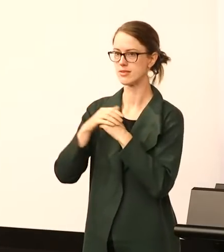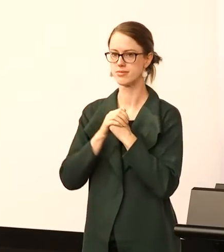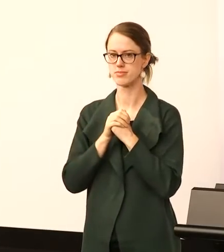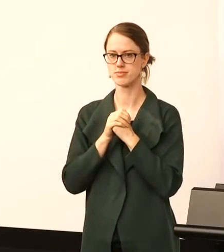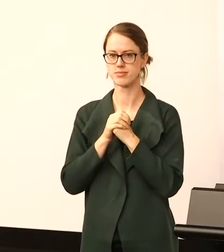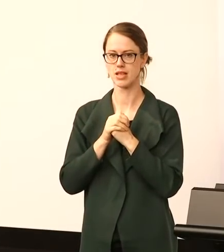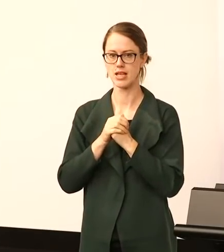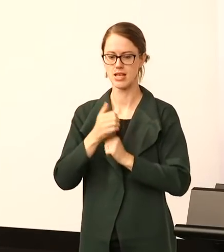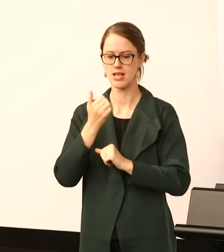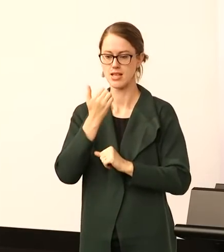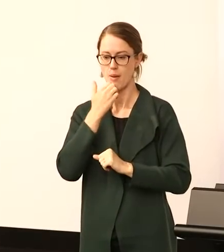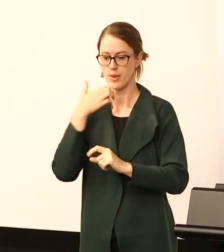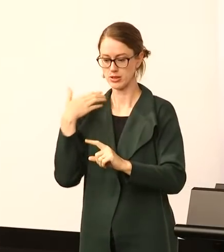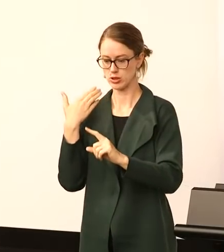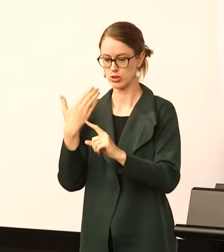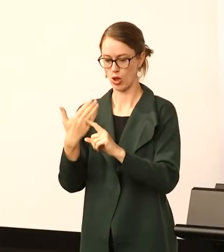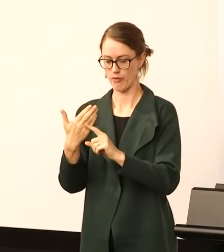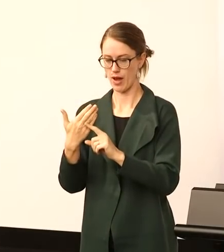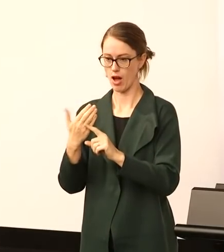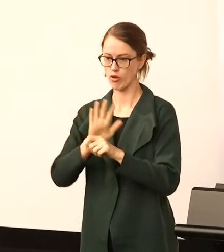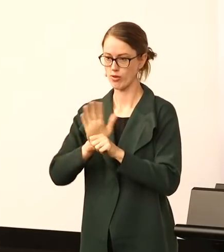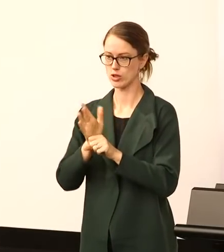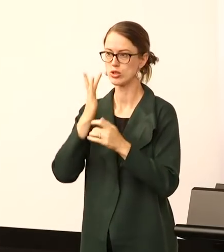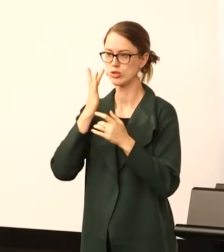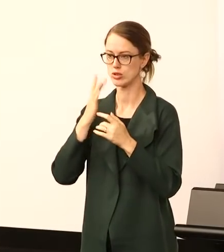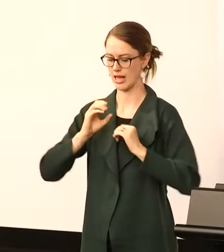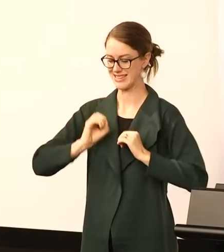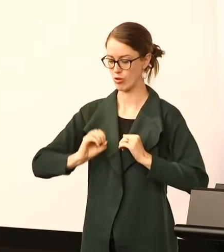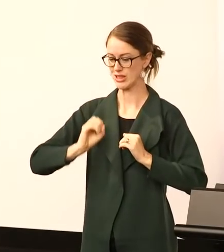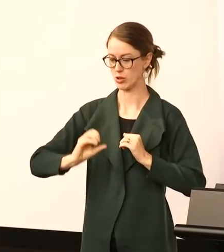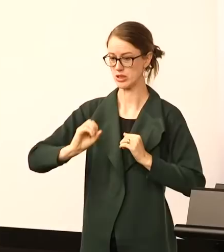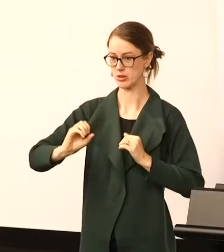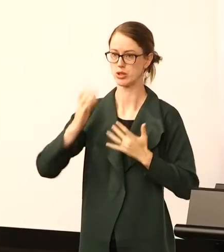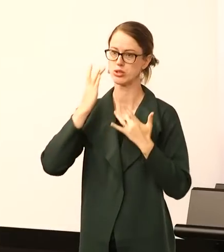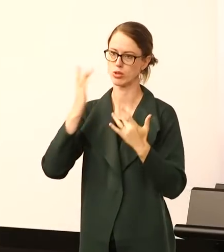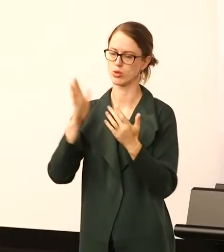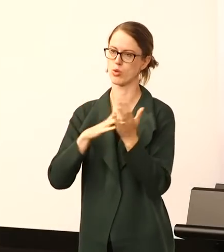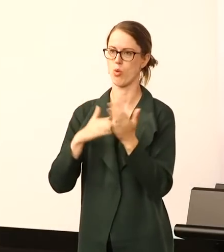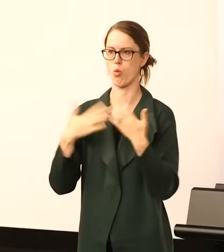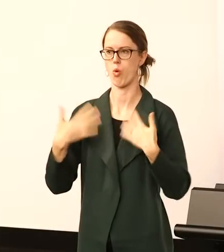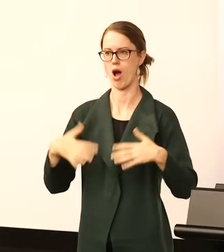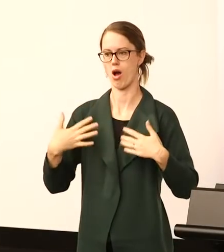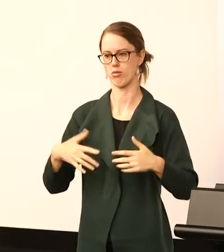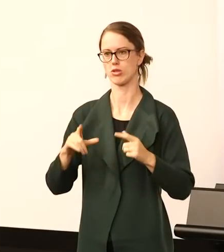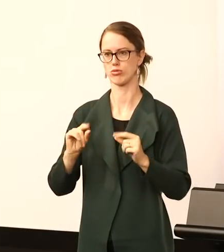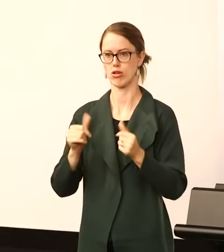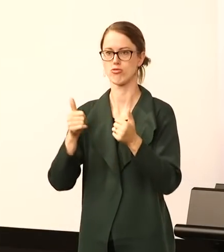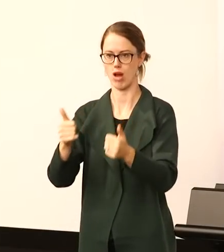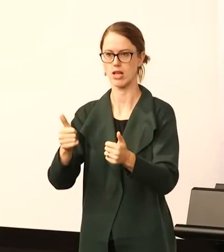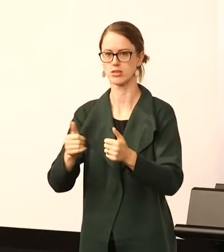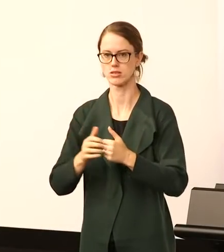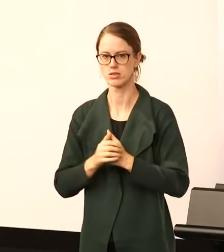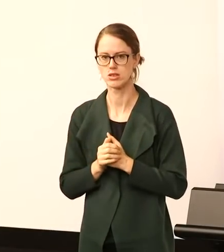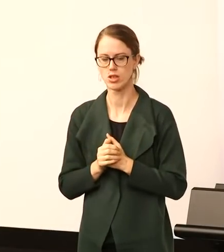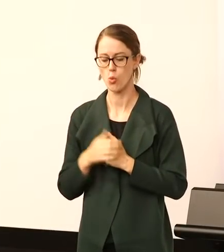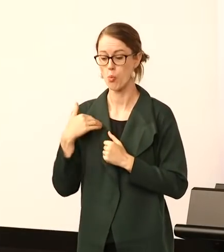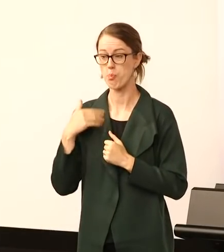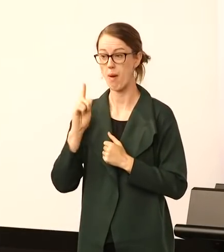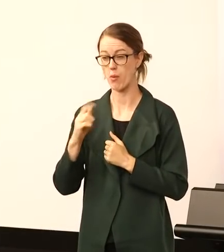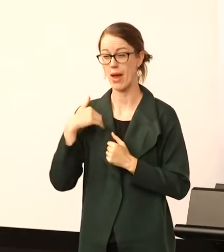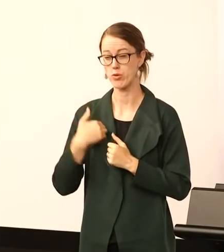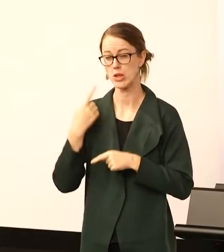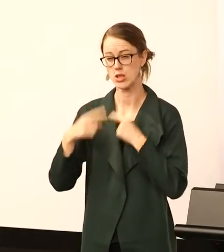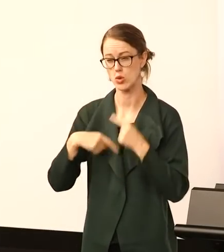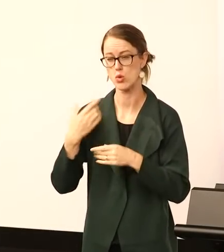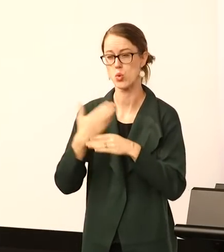today reinforce that New Zealand continues to do well in its efforts against COVID-19, and we need to continue to